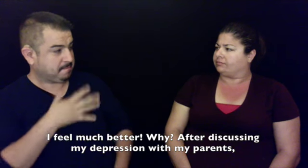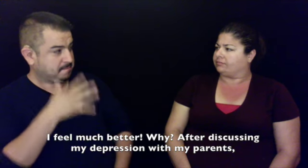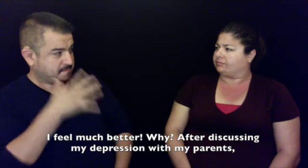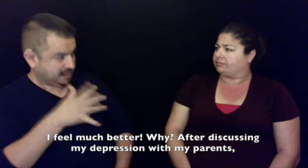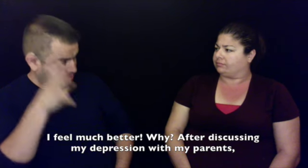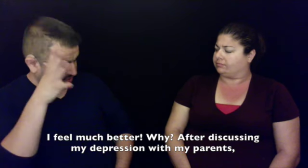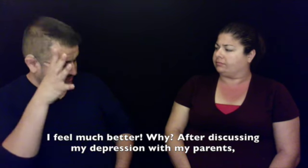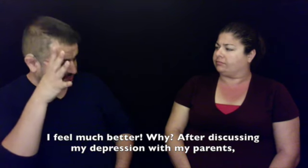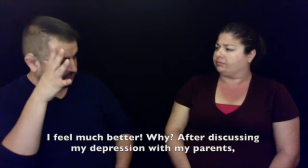parents,